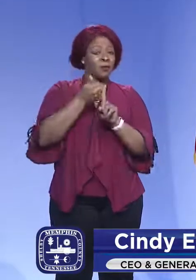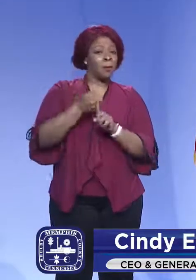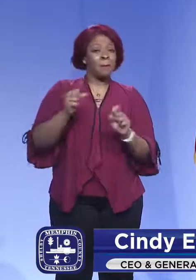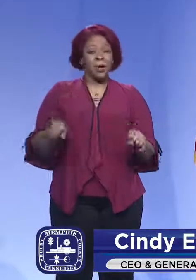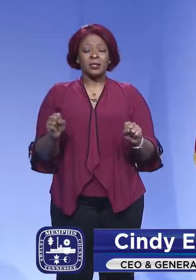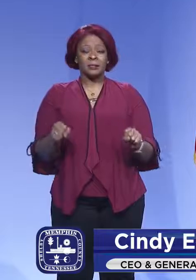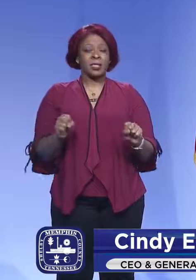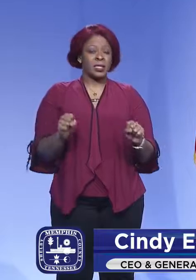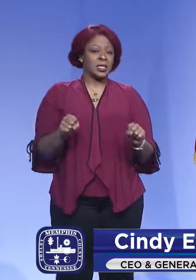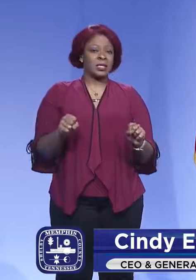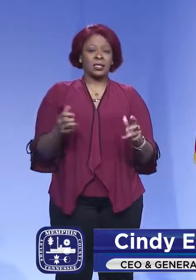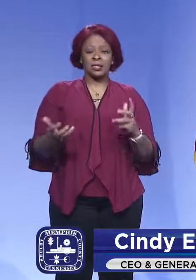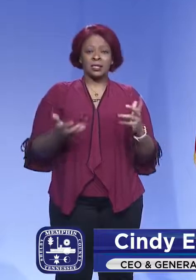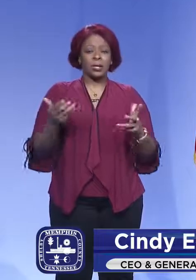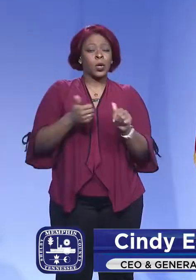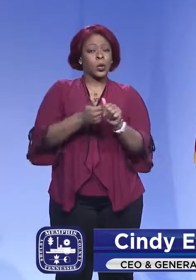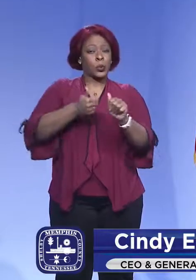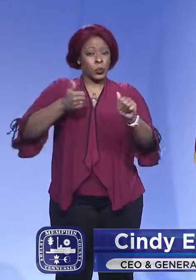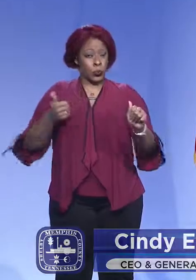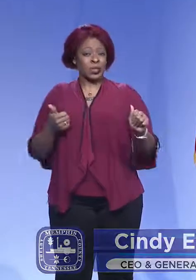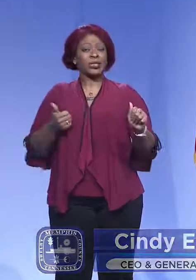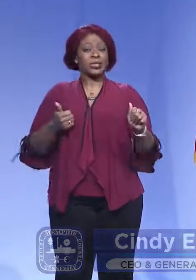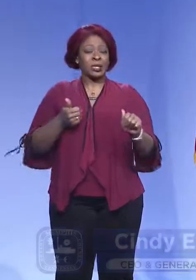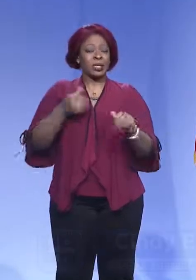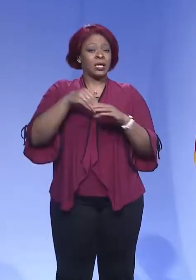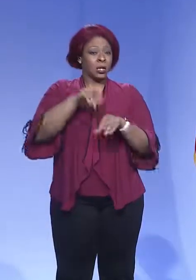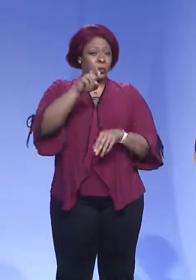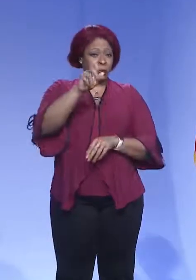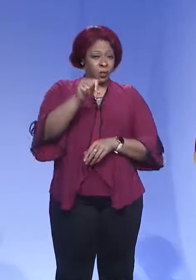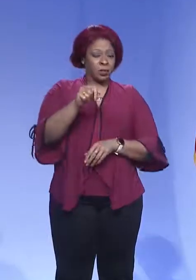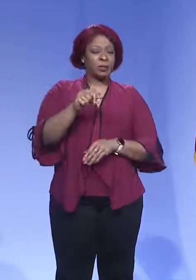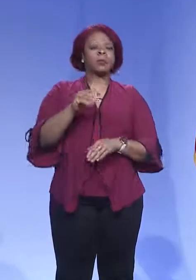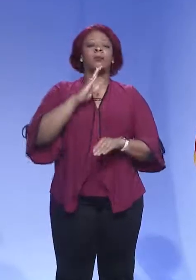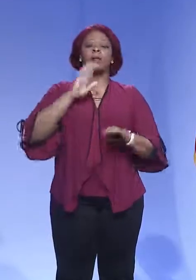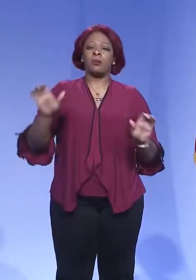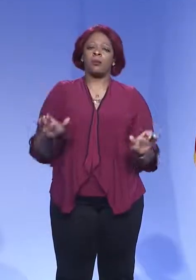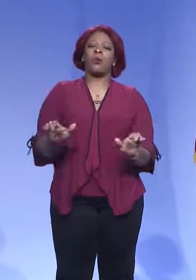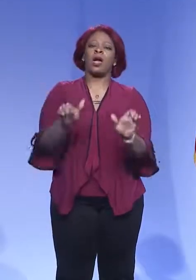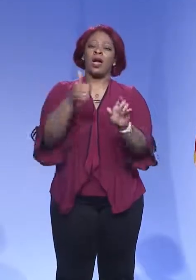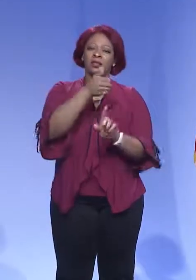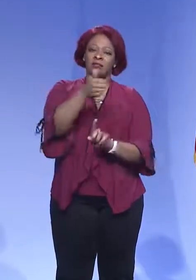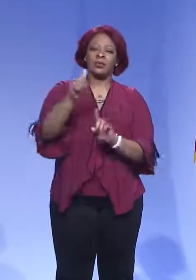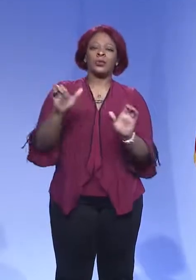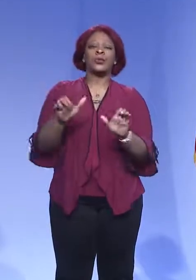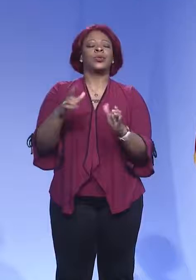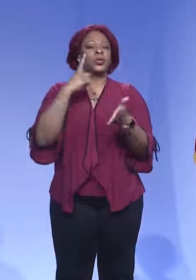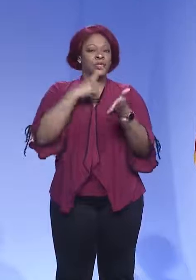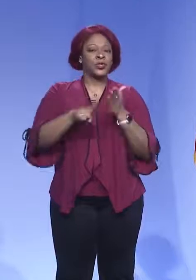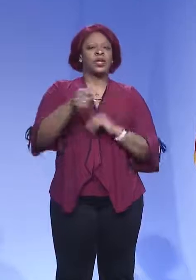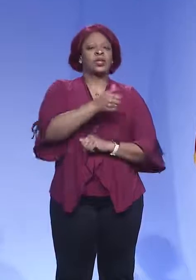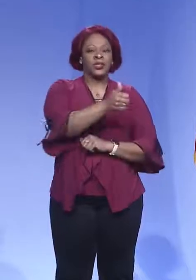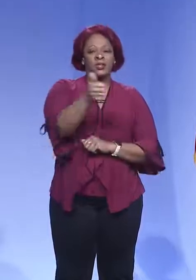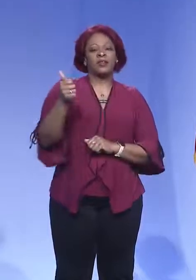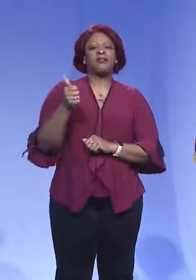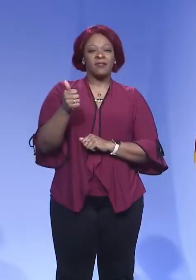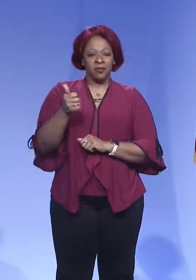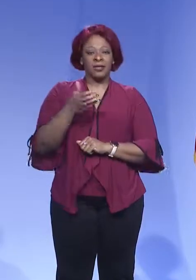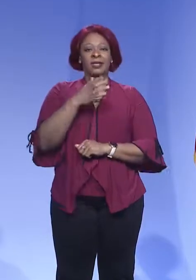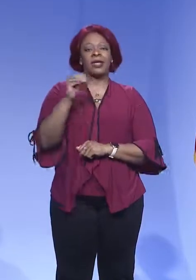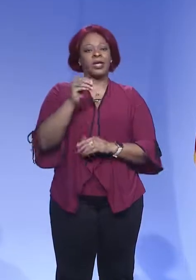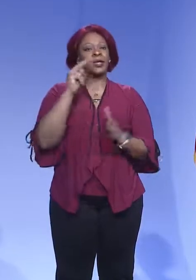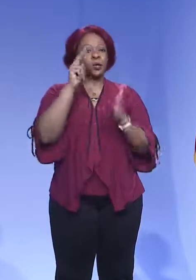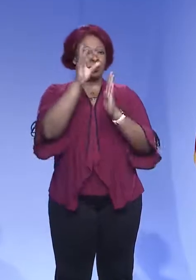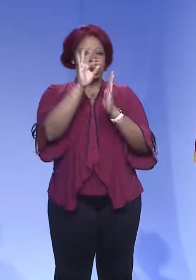in arrears on your rent, you do need to be proactive, you do need to check, and you do need to complete one of those